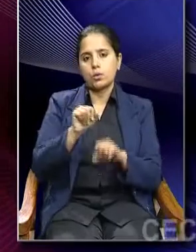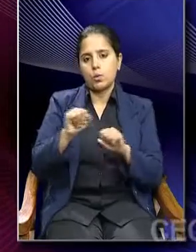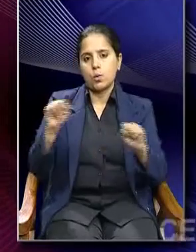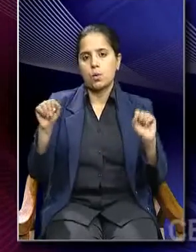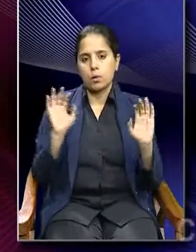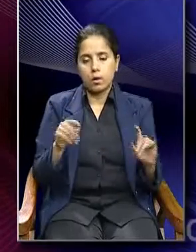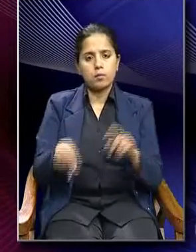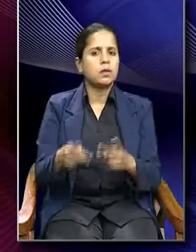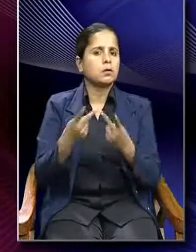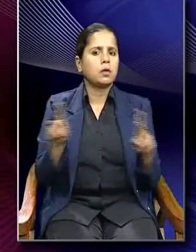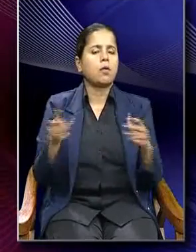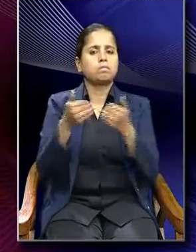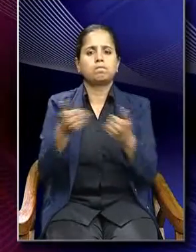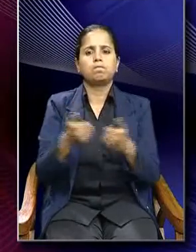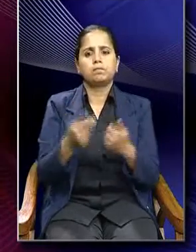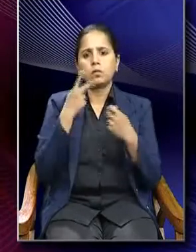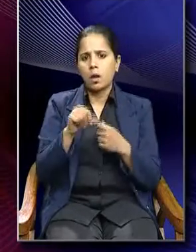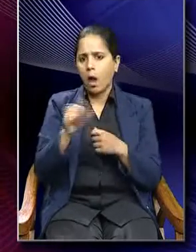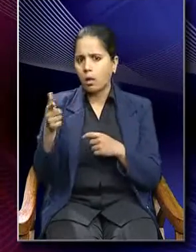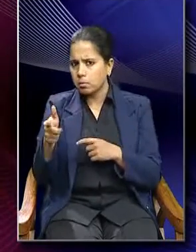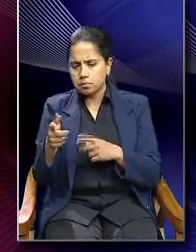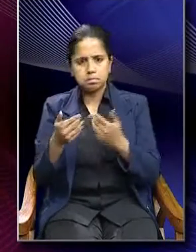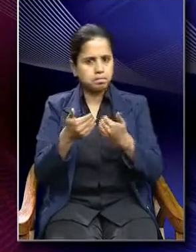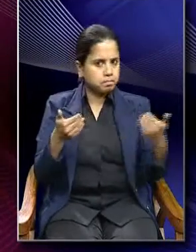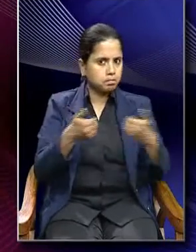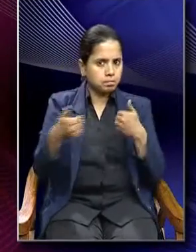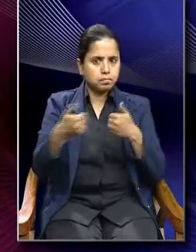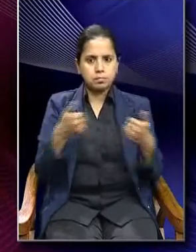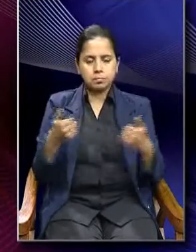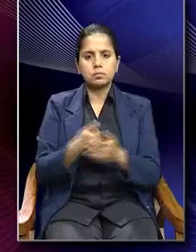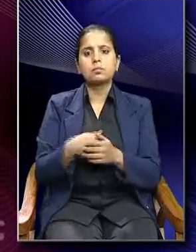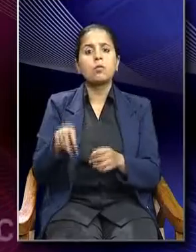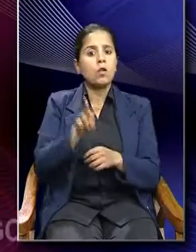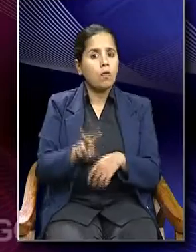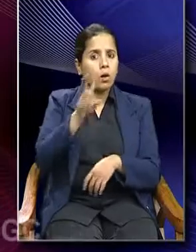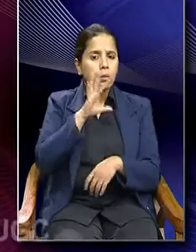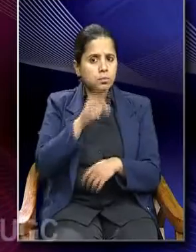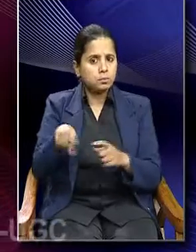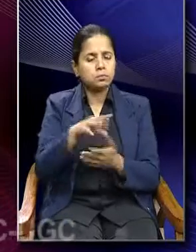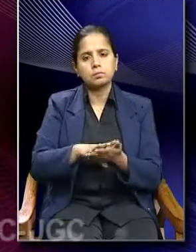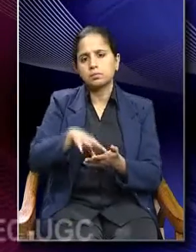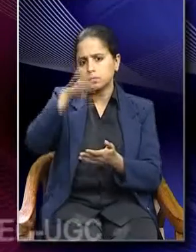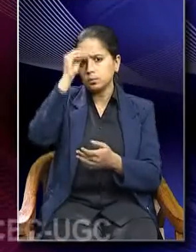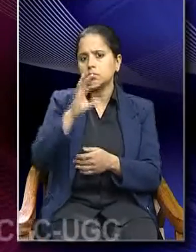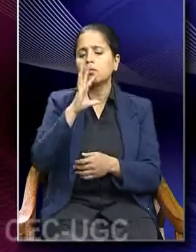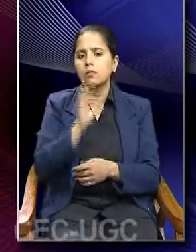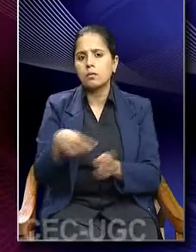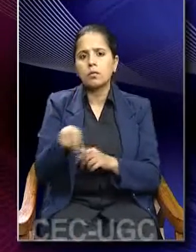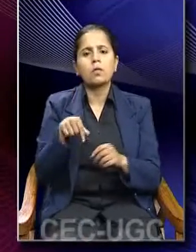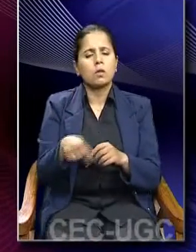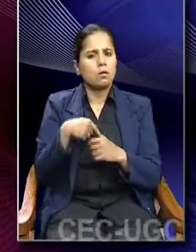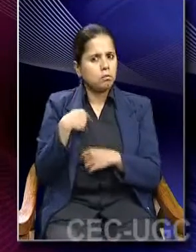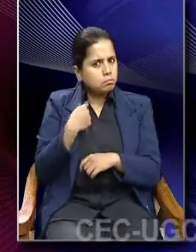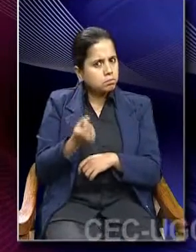that differentiates it from the other, and it is in terms of the value that is learned or